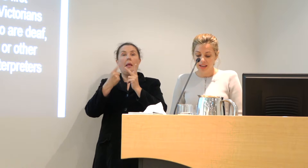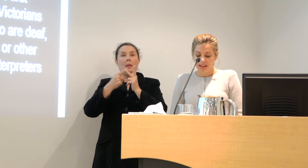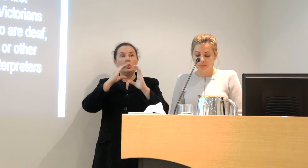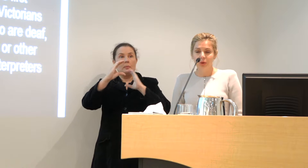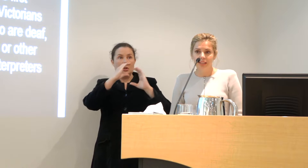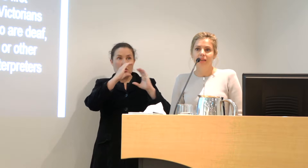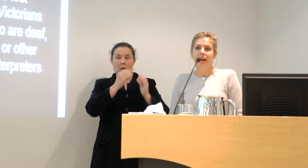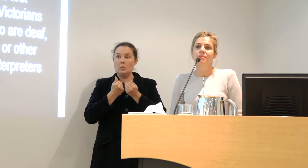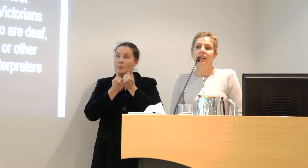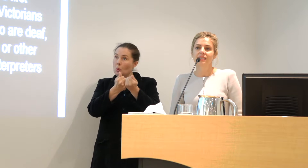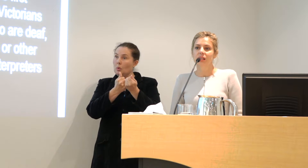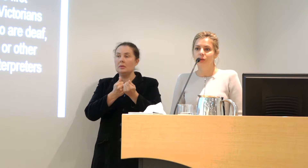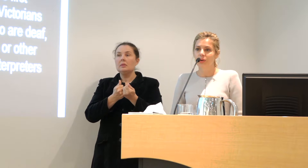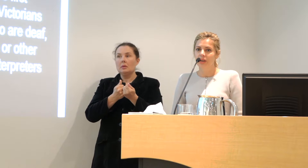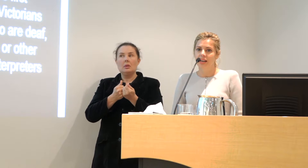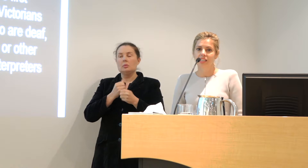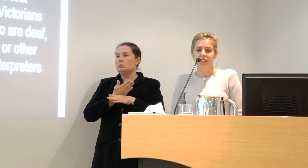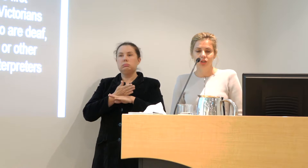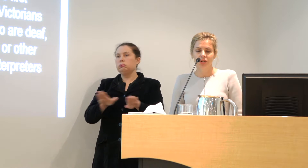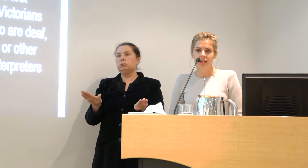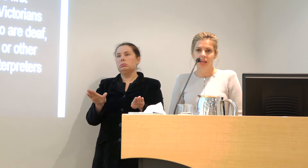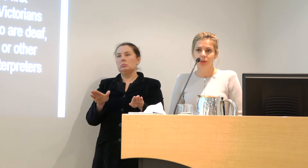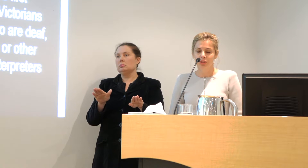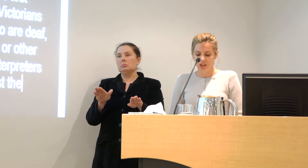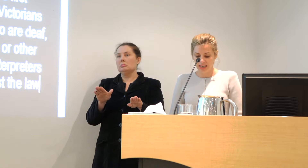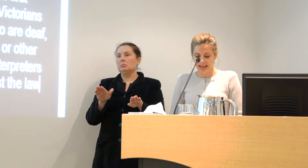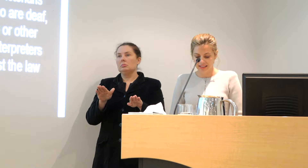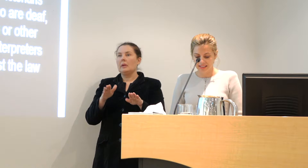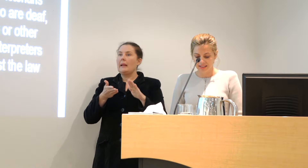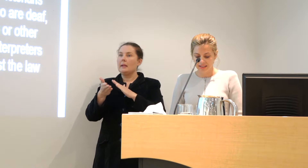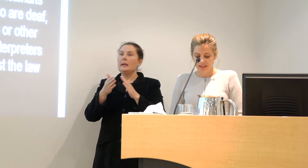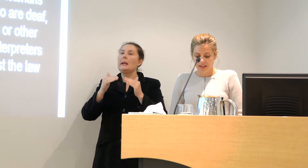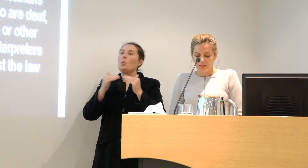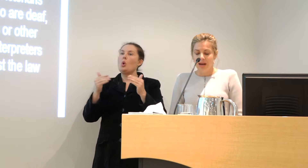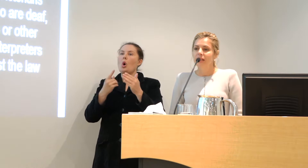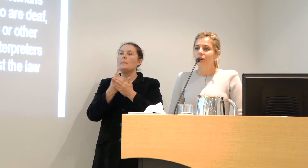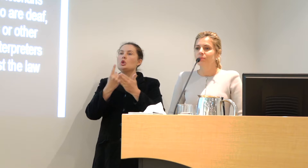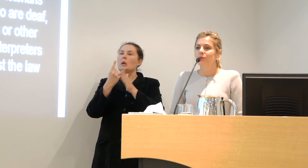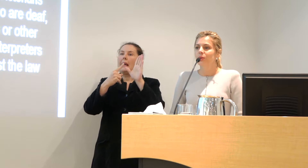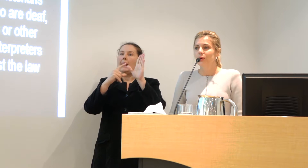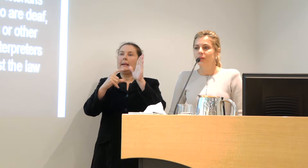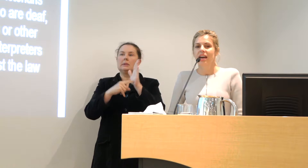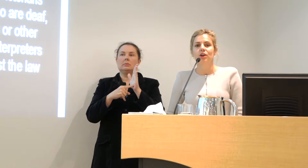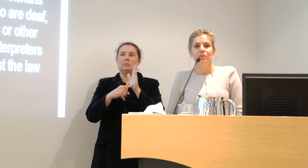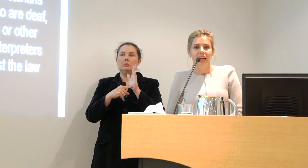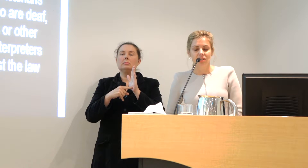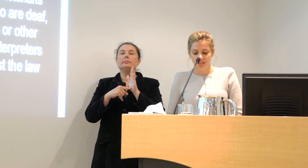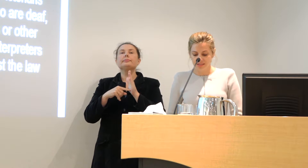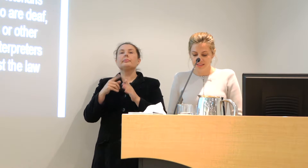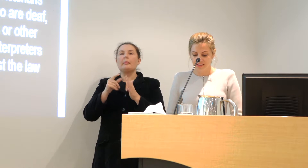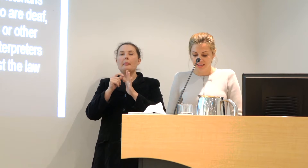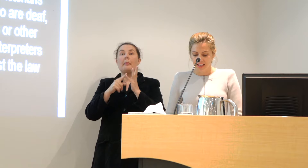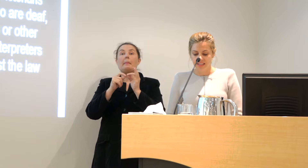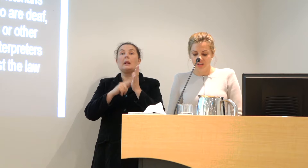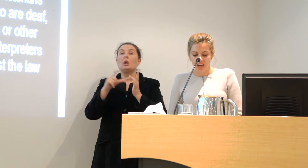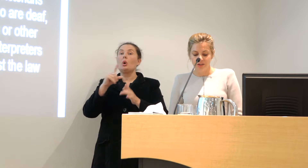support, importantly, may be against the law under the Victorian Equal Opportunity Act. Public hospitals also have